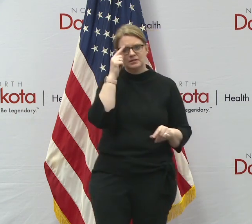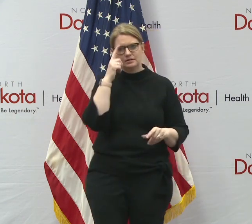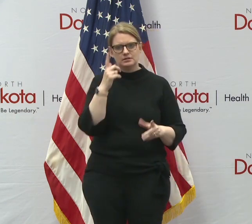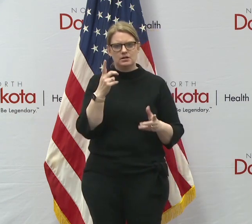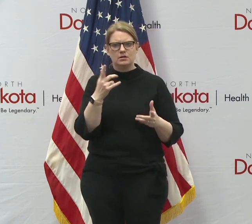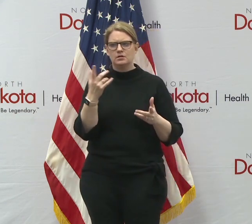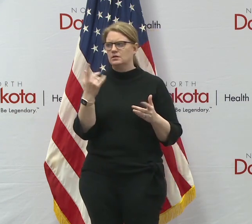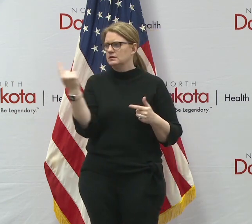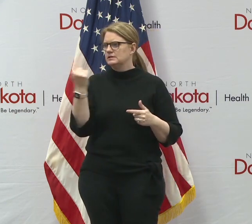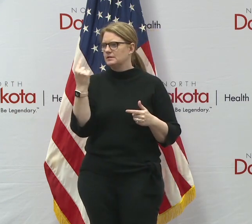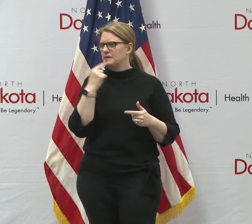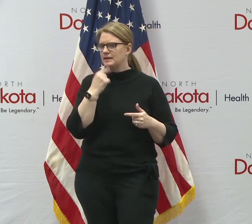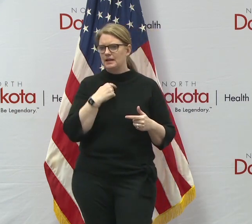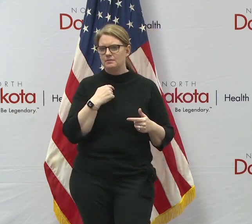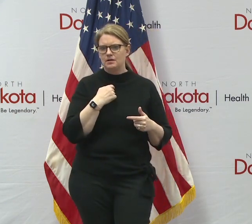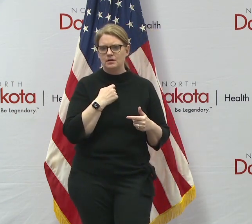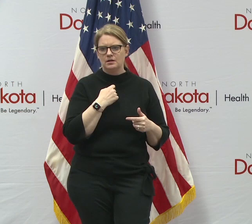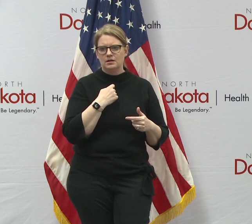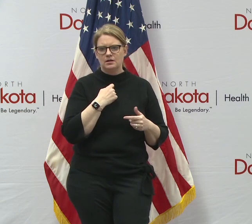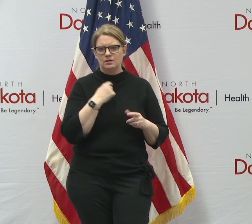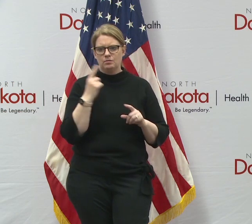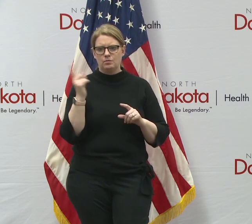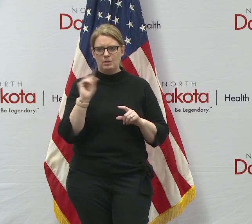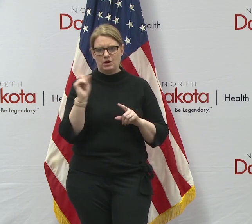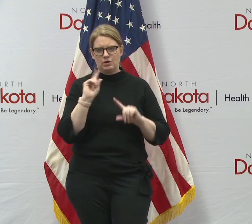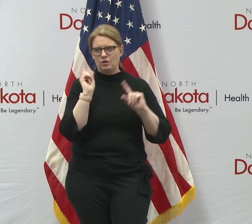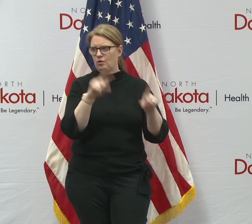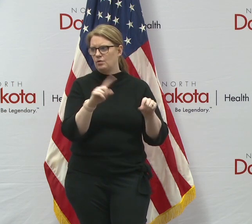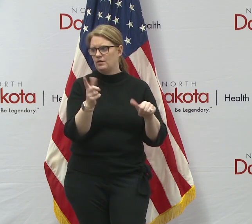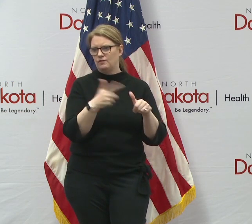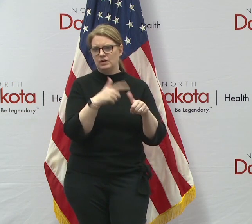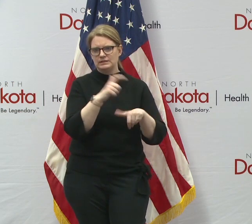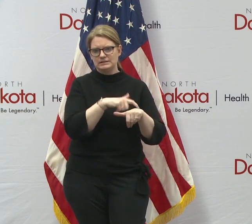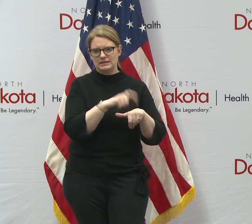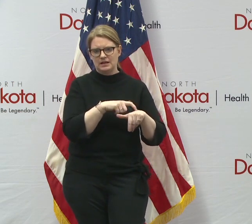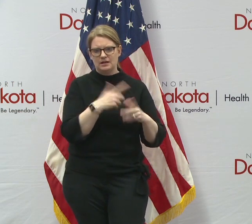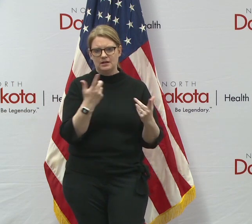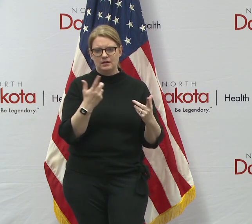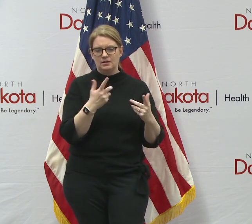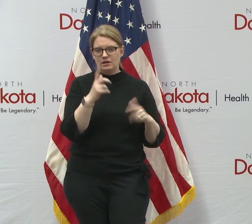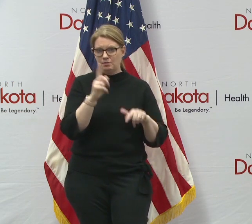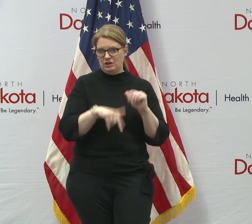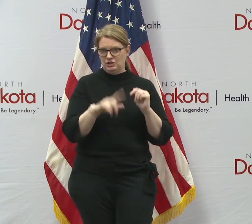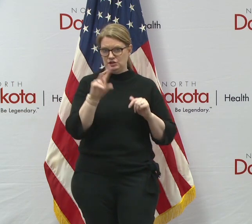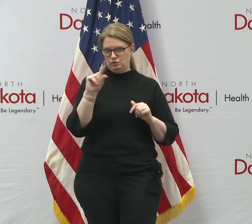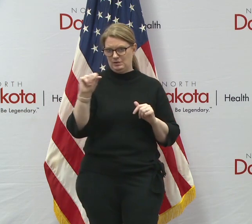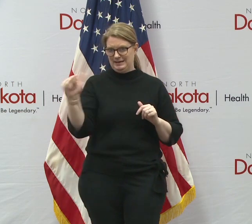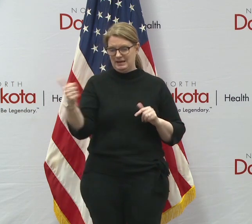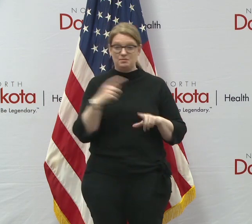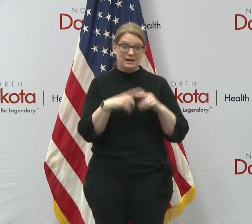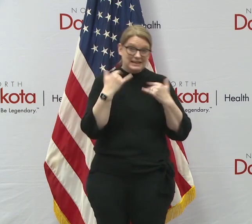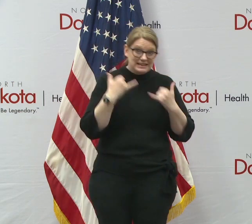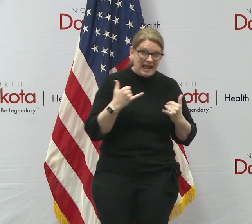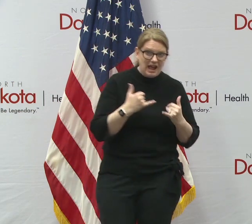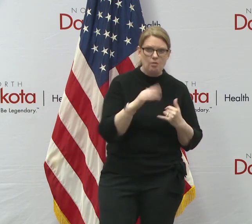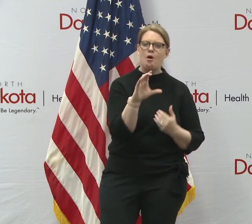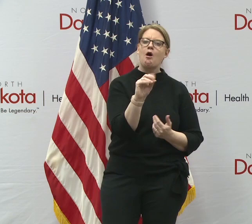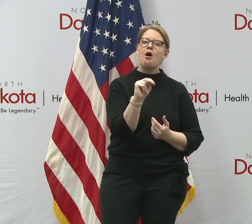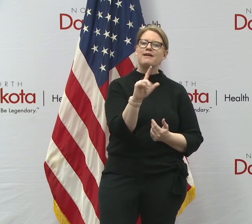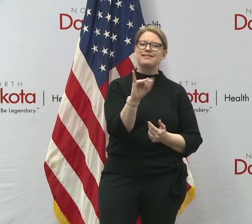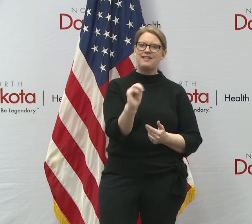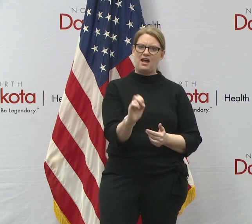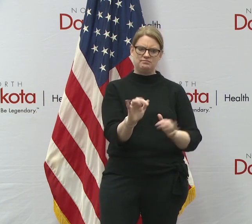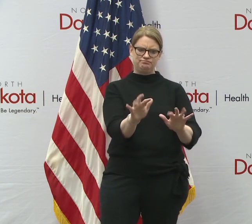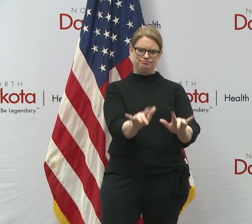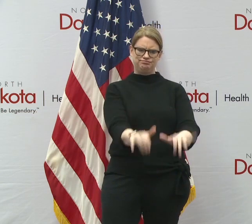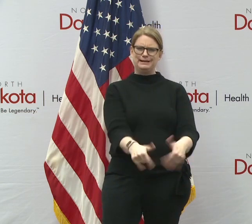again on where to go for that. But you can, for the first time ever, because you couldn't do it in 2010, you can complete the census online.